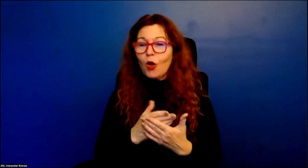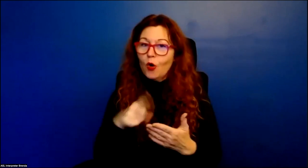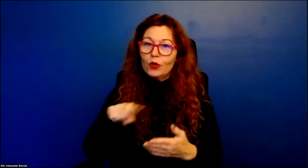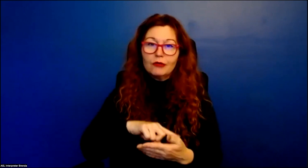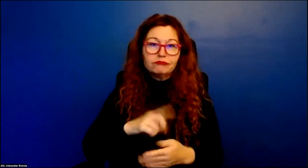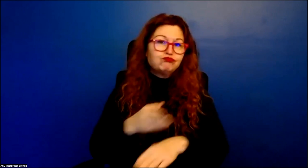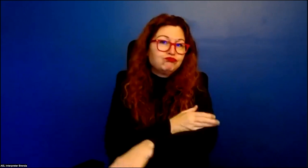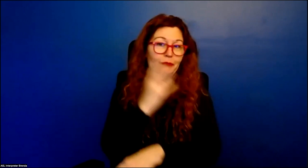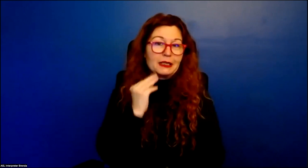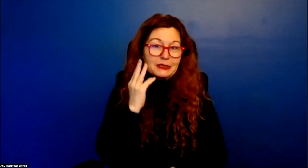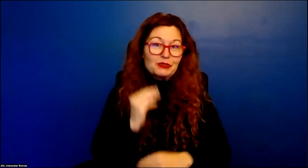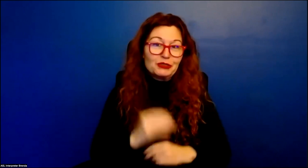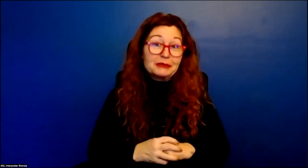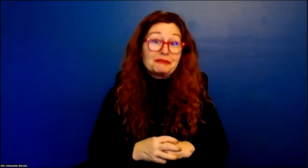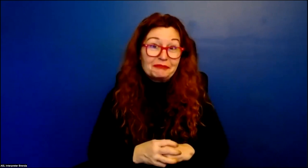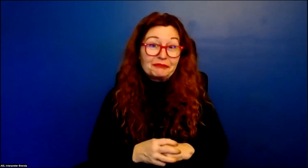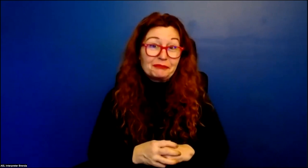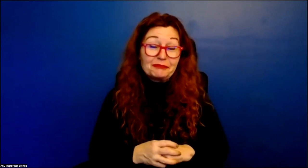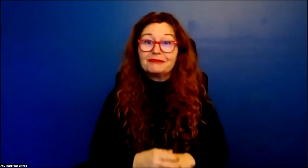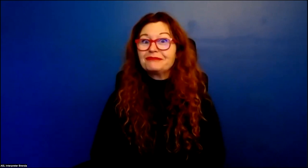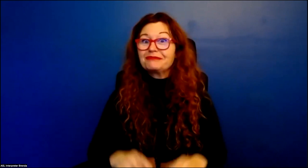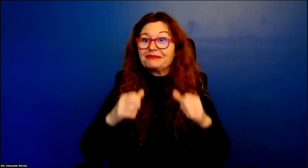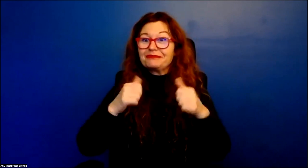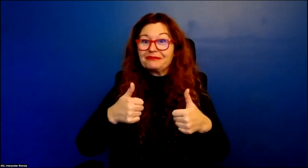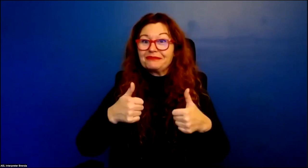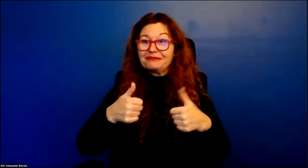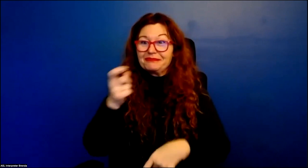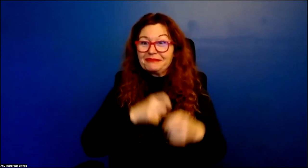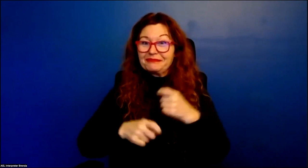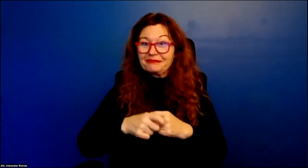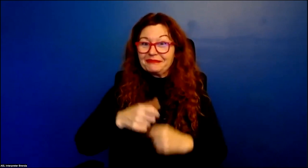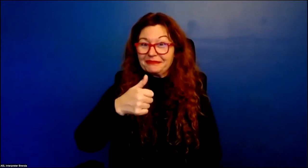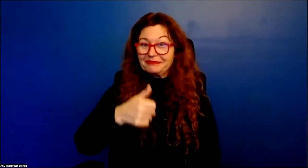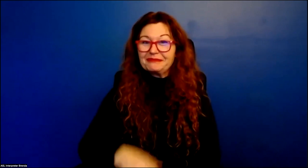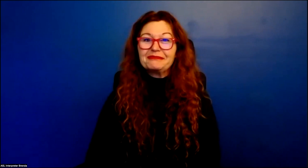So this kind of leads us to a question actually from our audience.